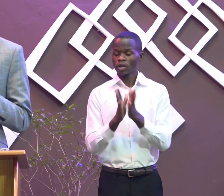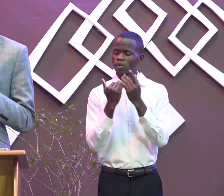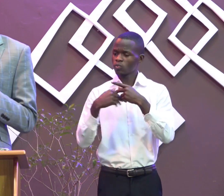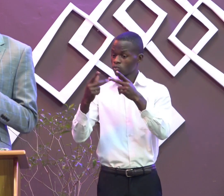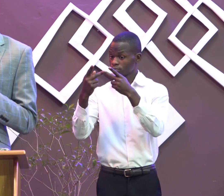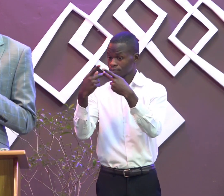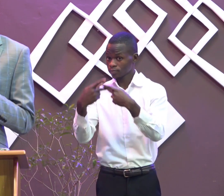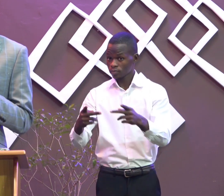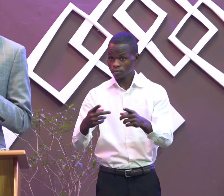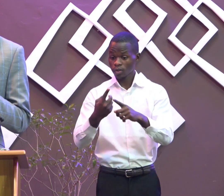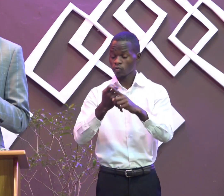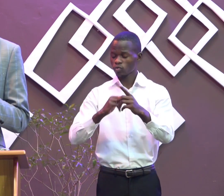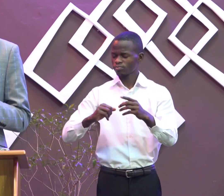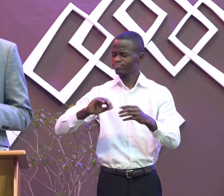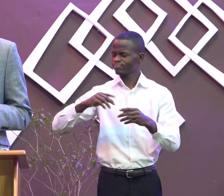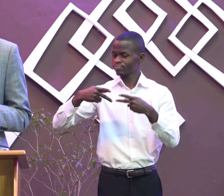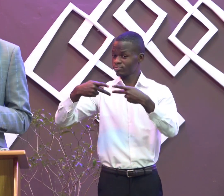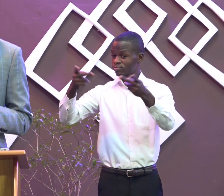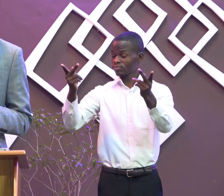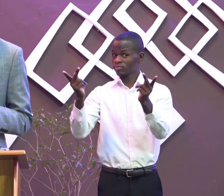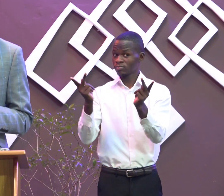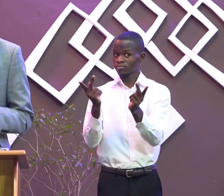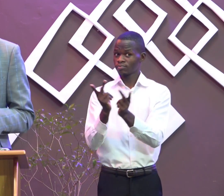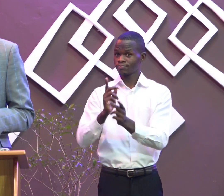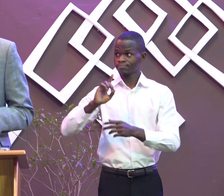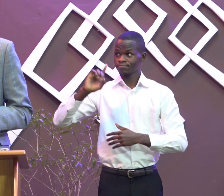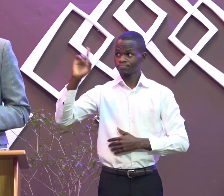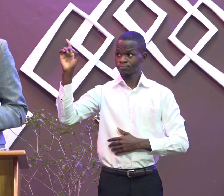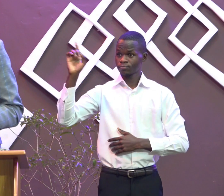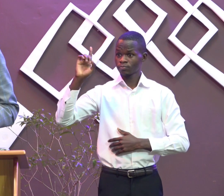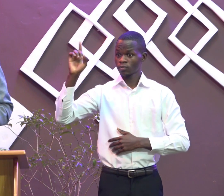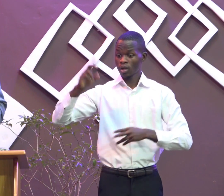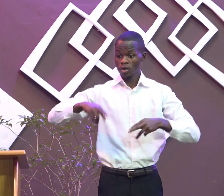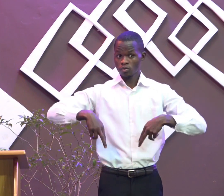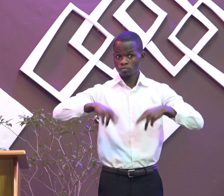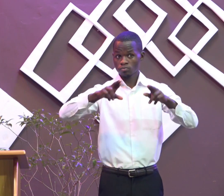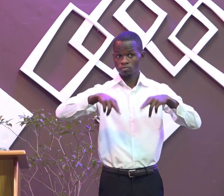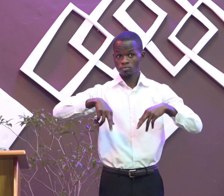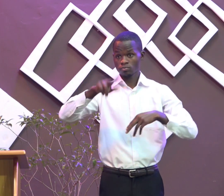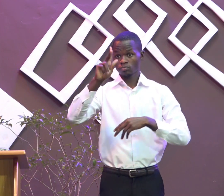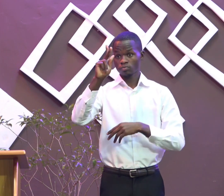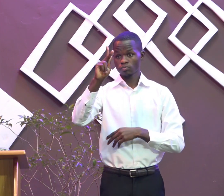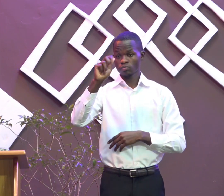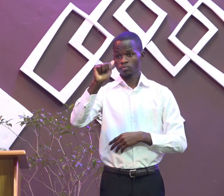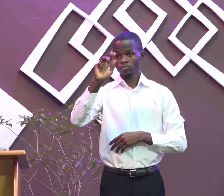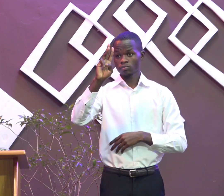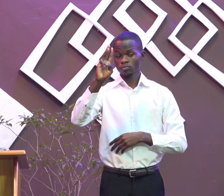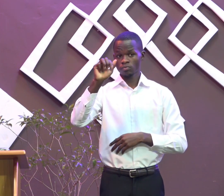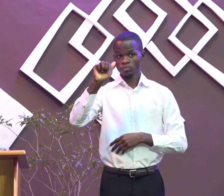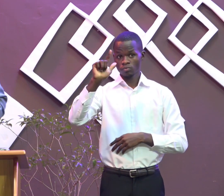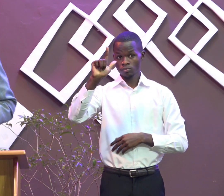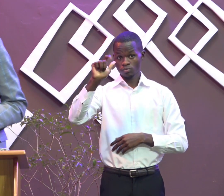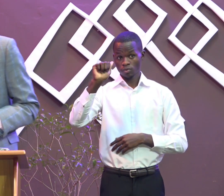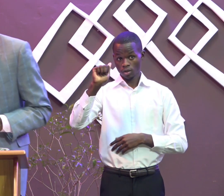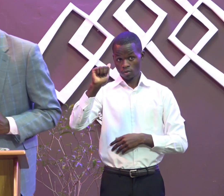Netandikira waggulu eri ku good times awo kukyekawaala. And then we started up that side at